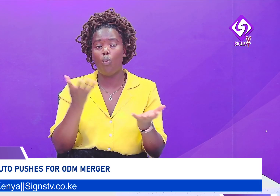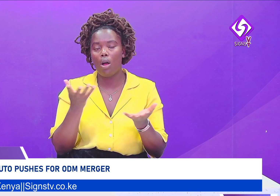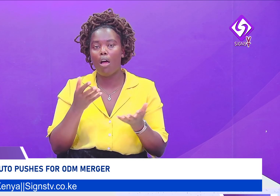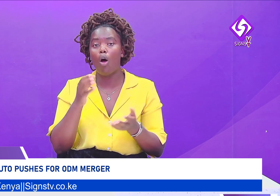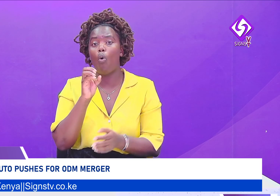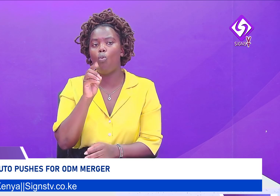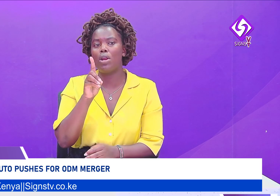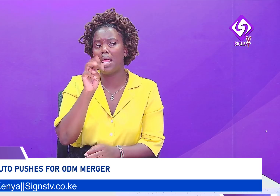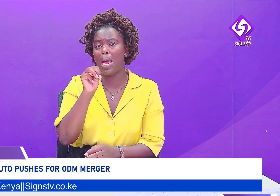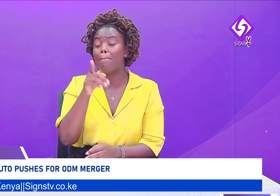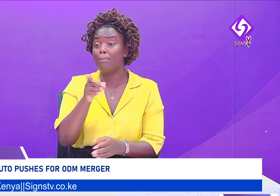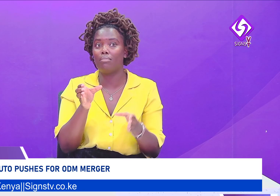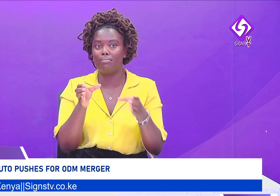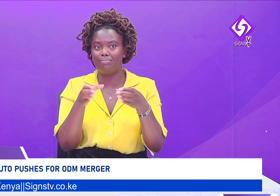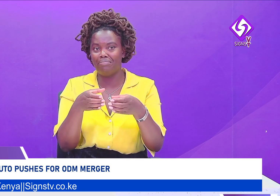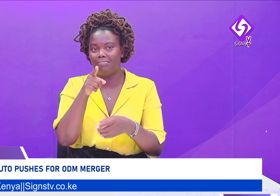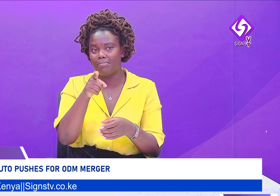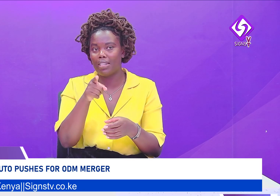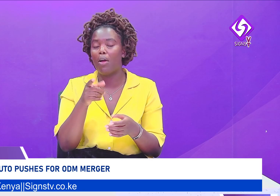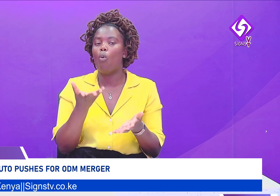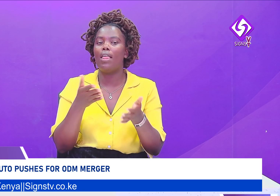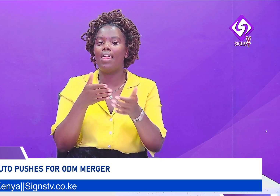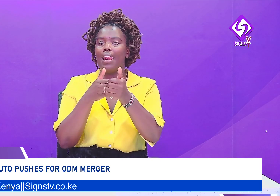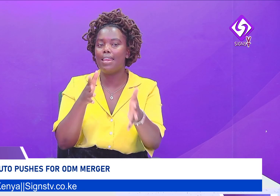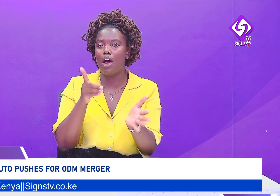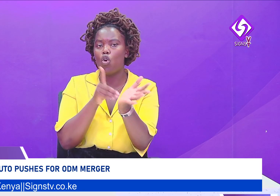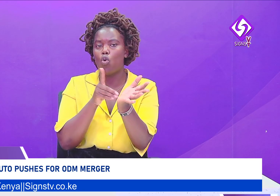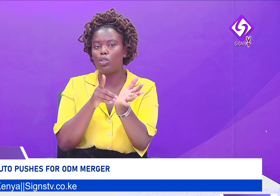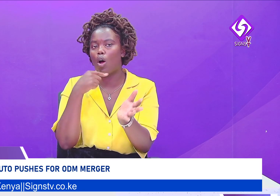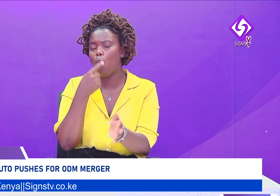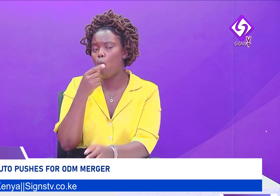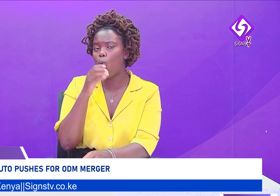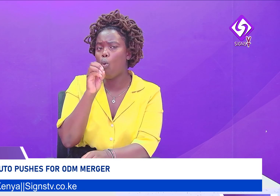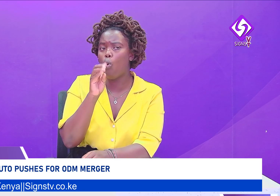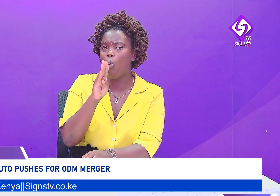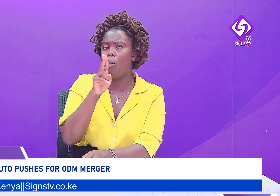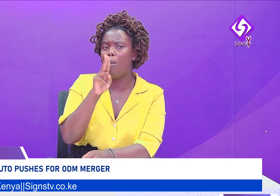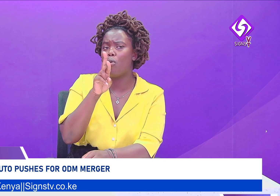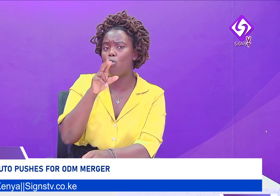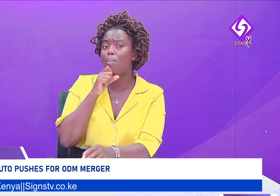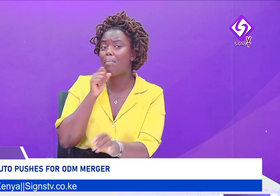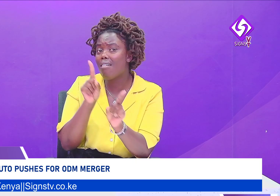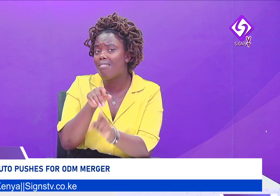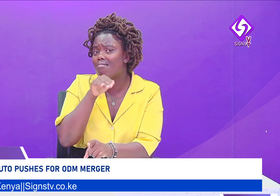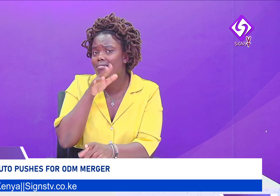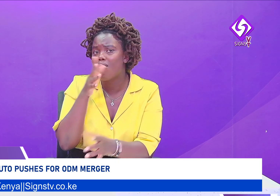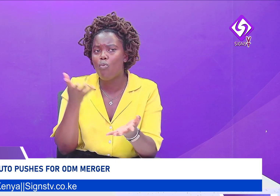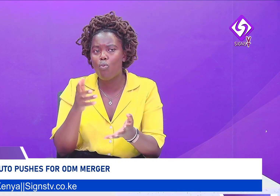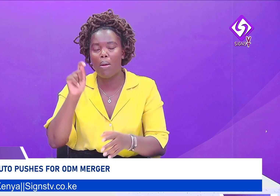of ODM party leader Dr. Oburu Odinga, President Ruto said